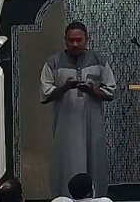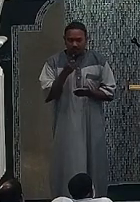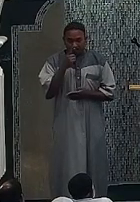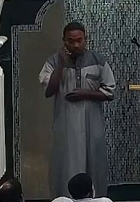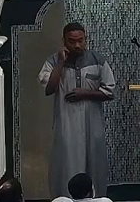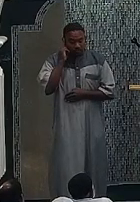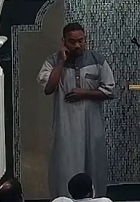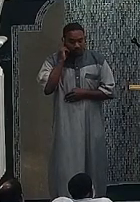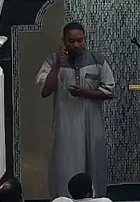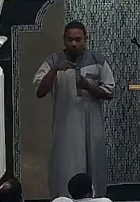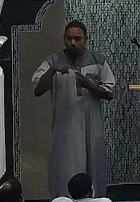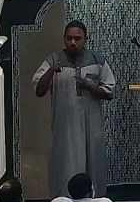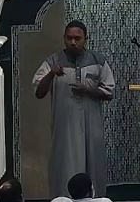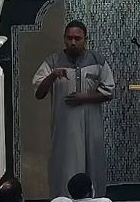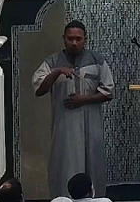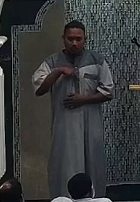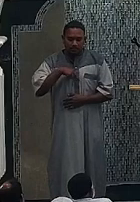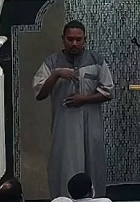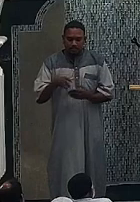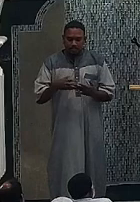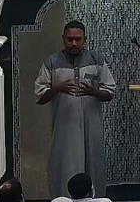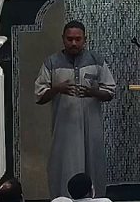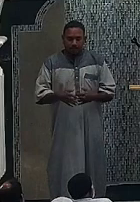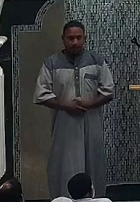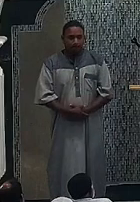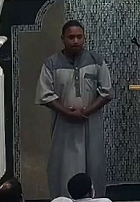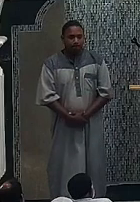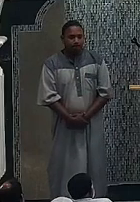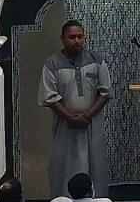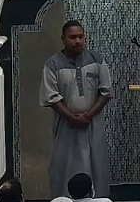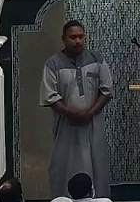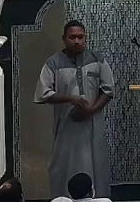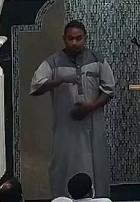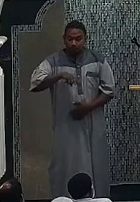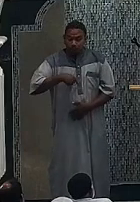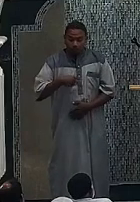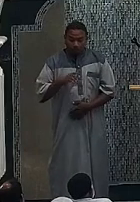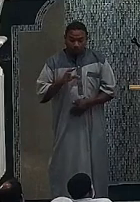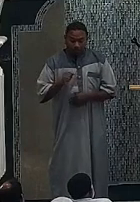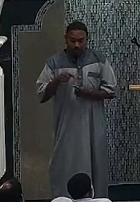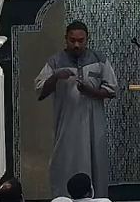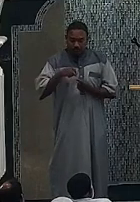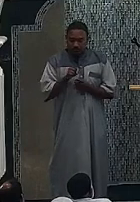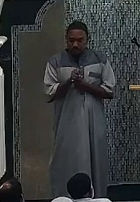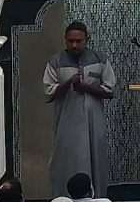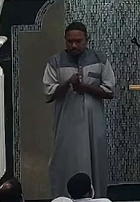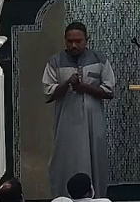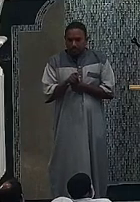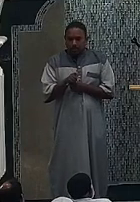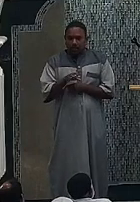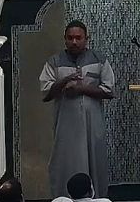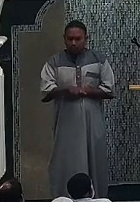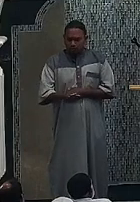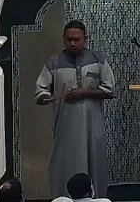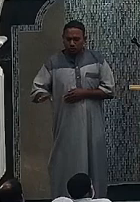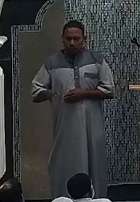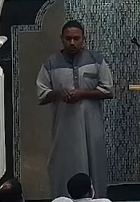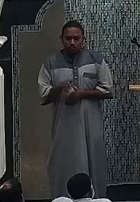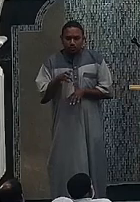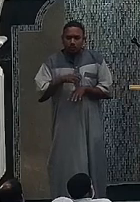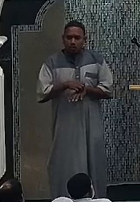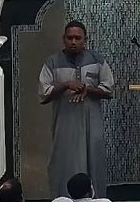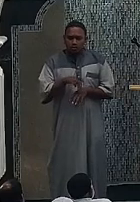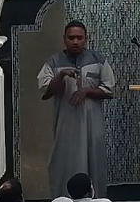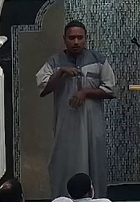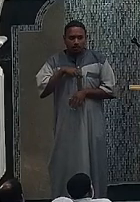to the masjid. We can send them down the road. There's a mu'allima or mu'allim teaching them. But for the deaf, there was